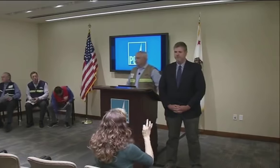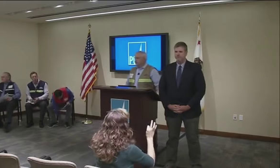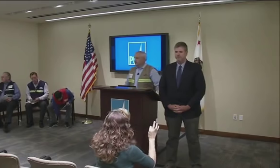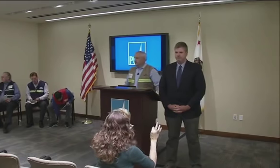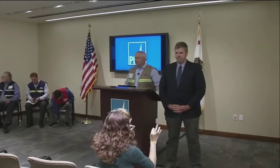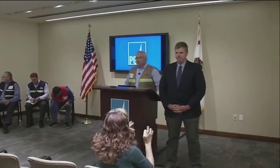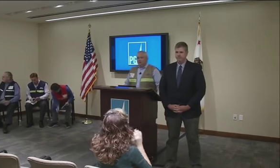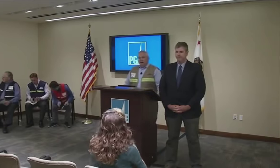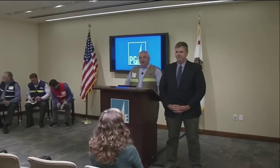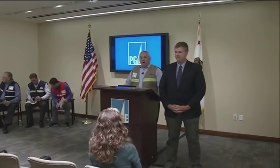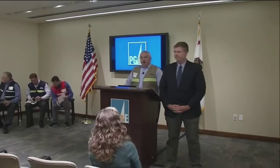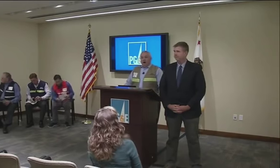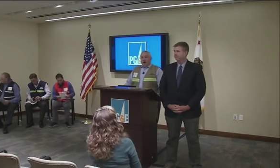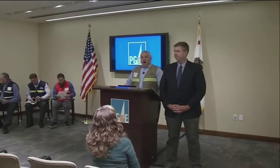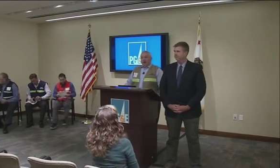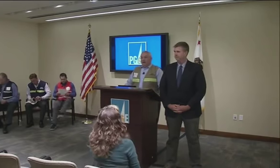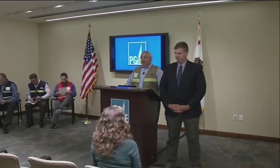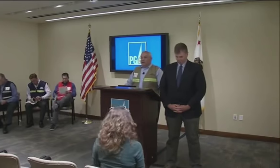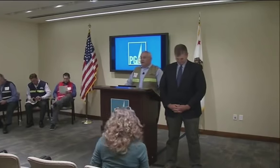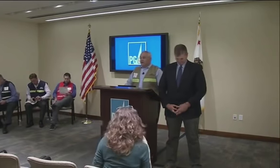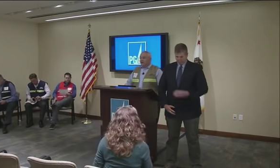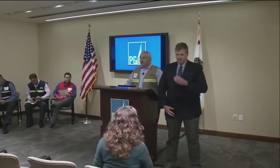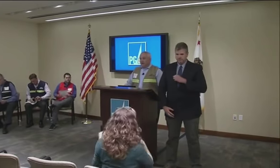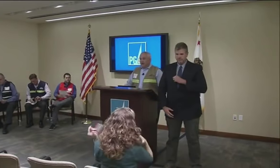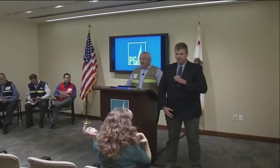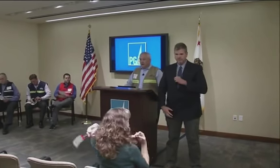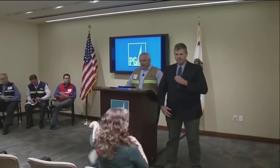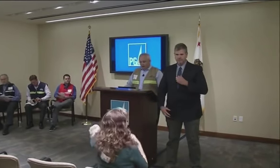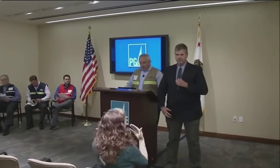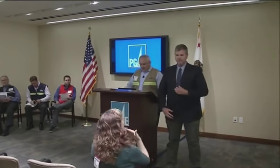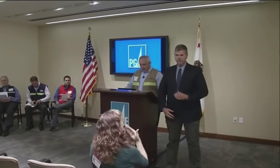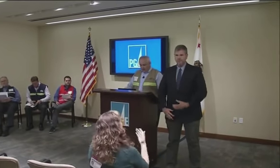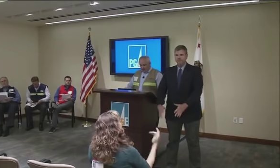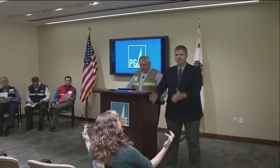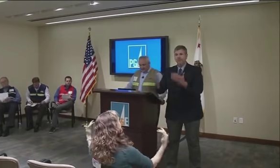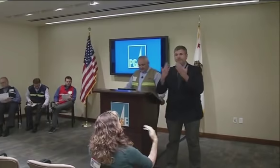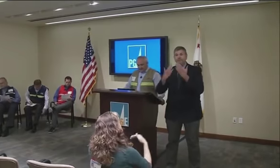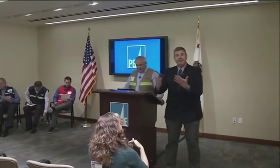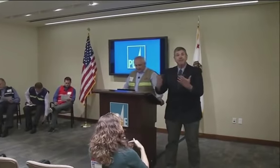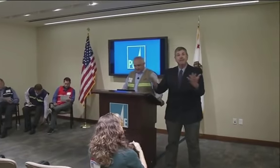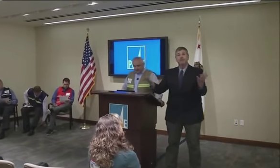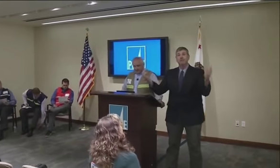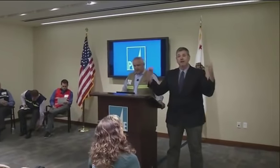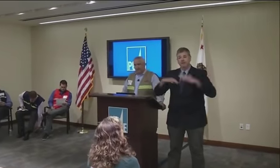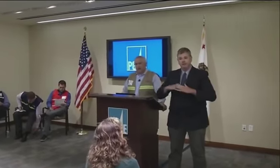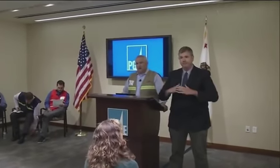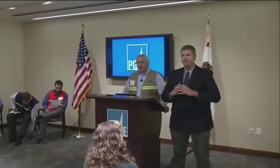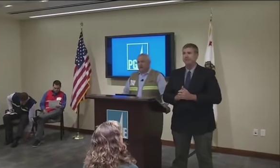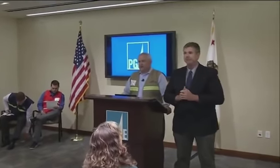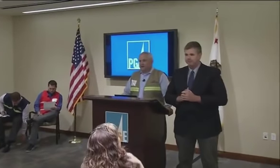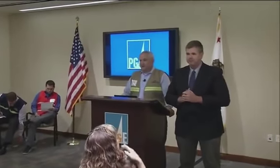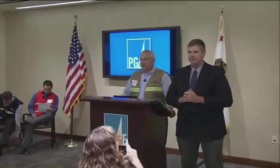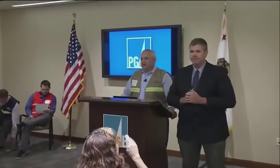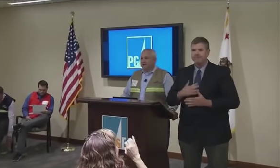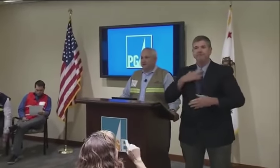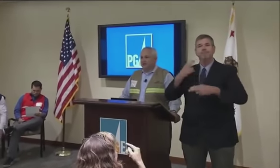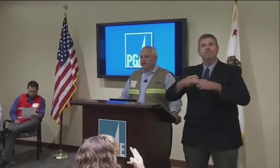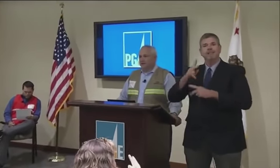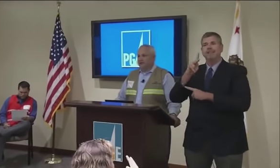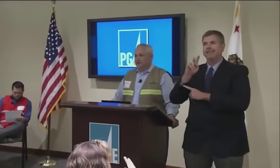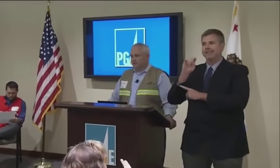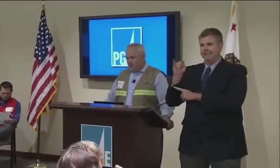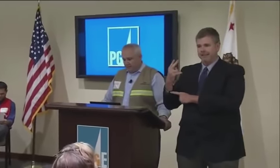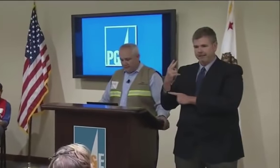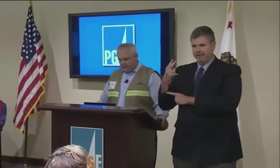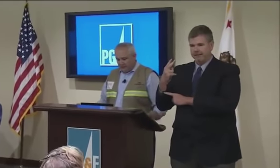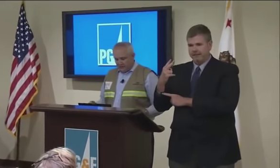I assume. All right, so thank you for being here. I'm Keith Stevens. I'm the Chief Communications Officer for PG&E and